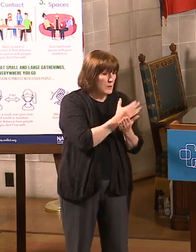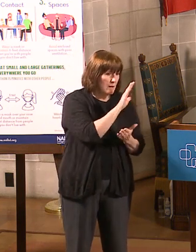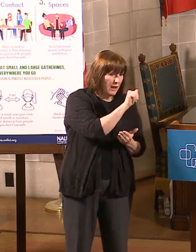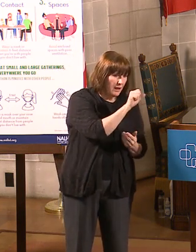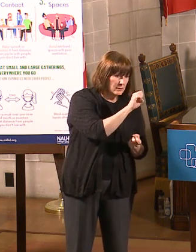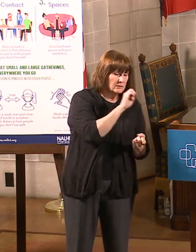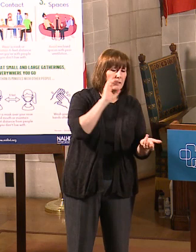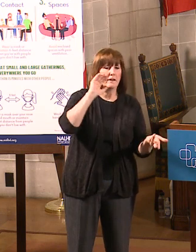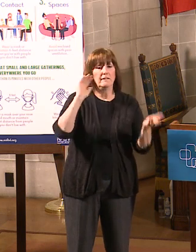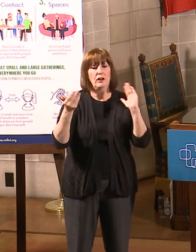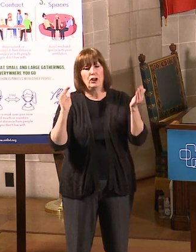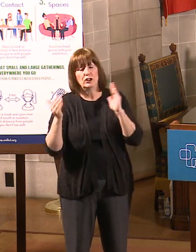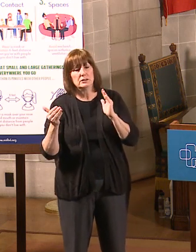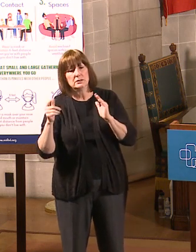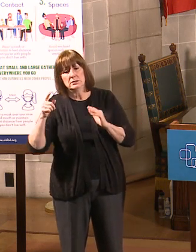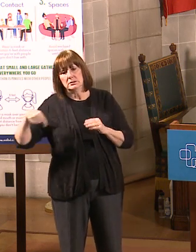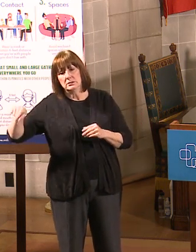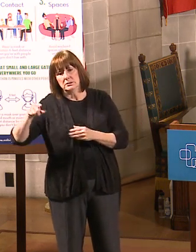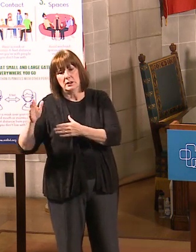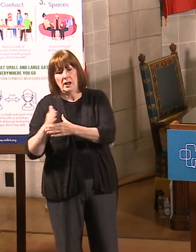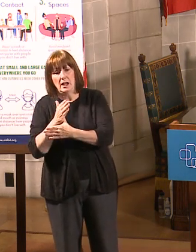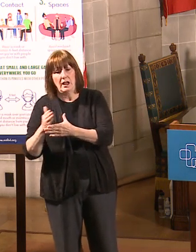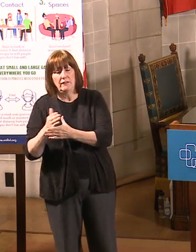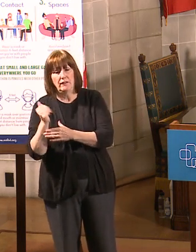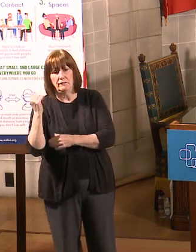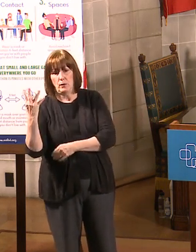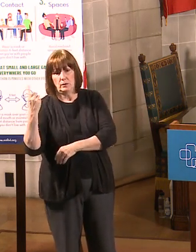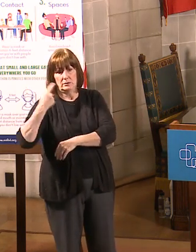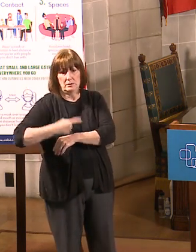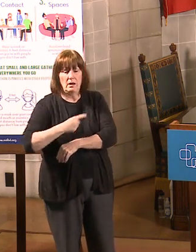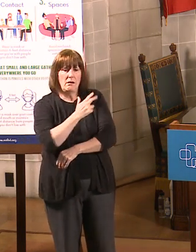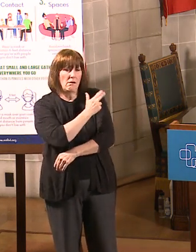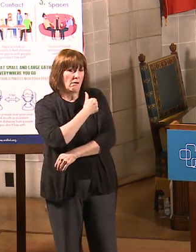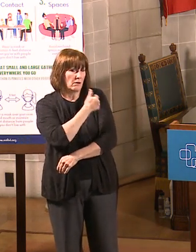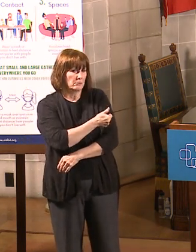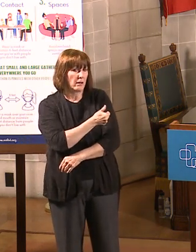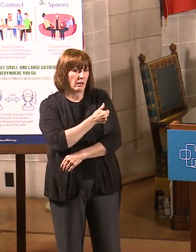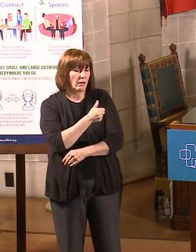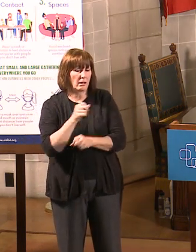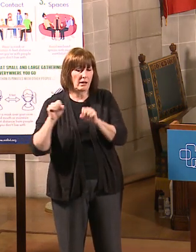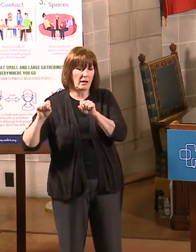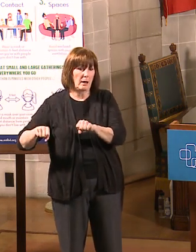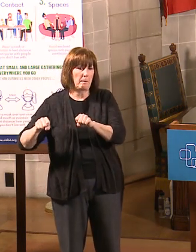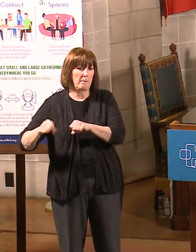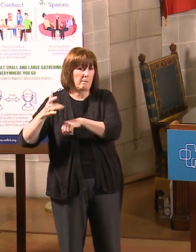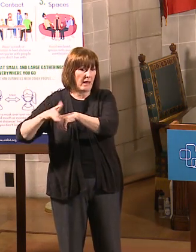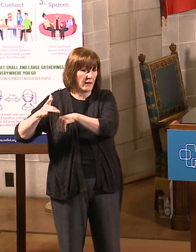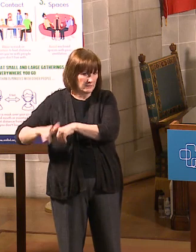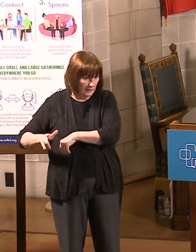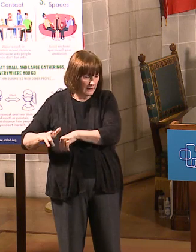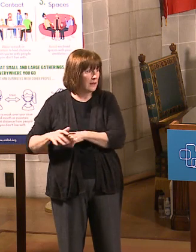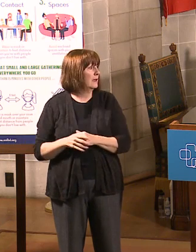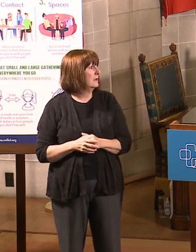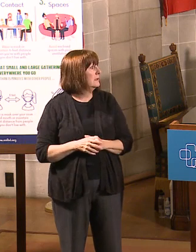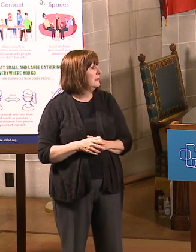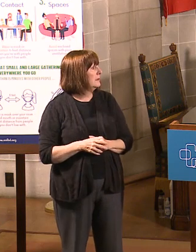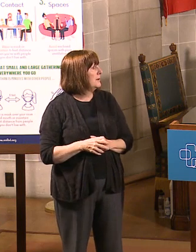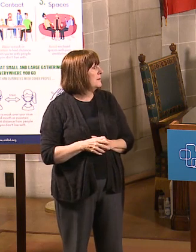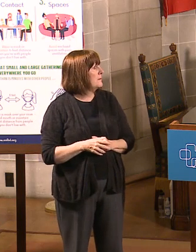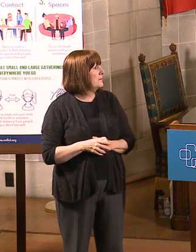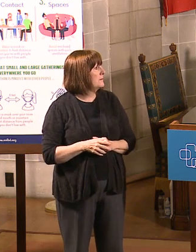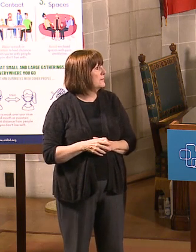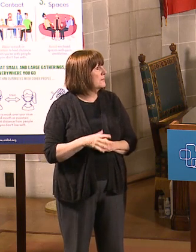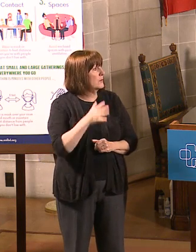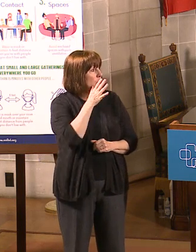the average 14-day average of hospital capacity is. And when we cross that line, then we will hit those